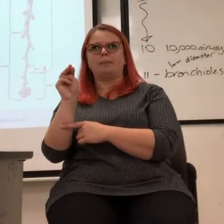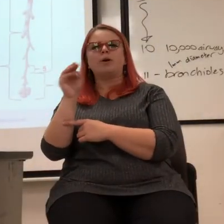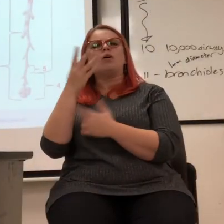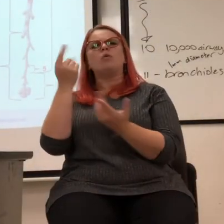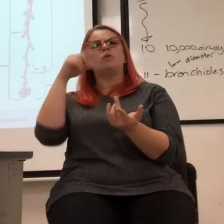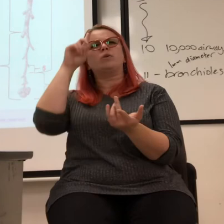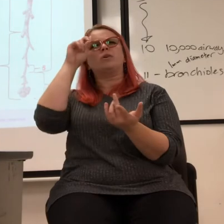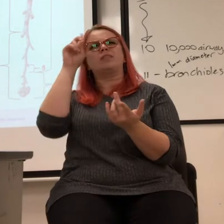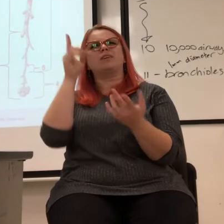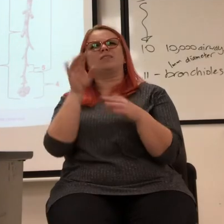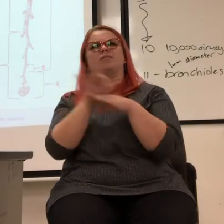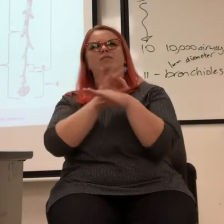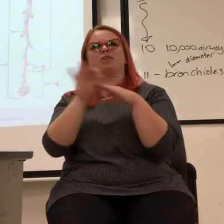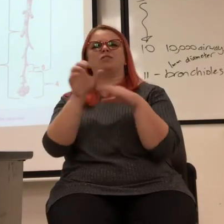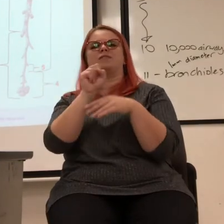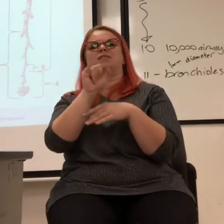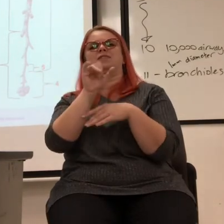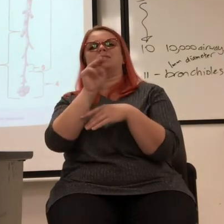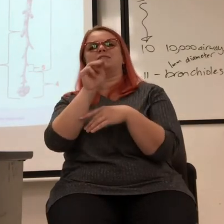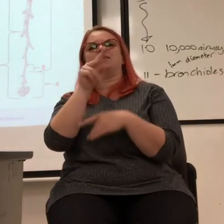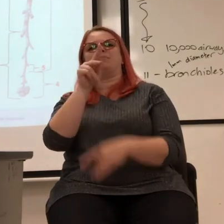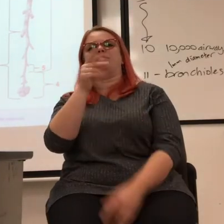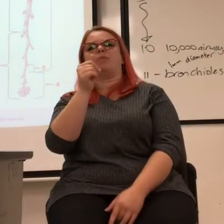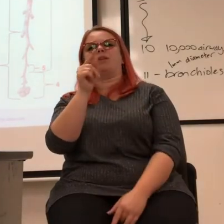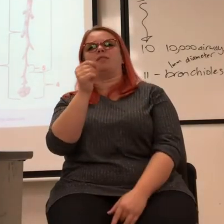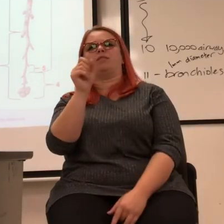sympathetic response? Which one?